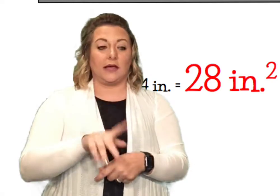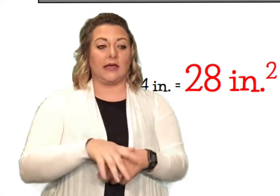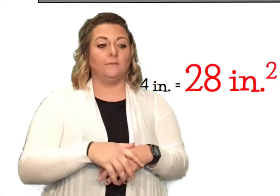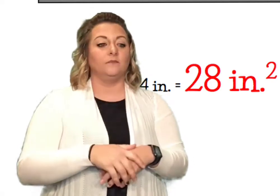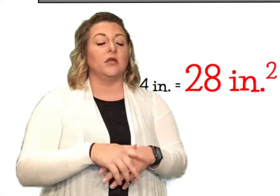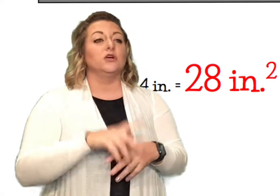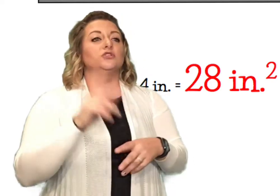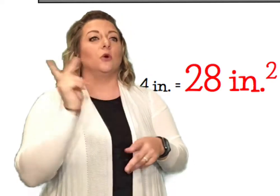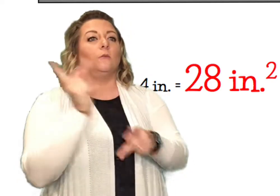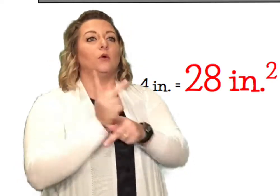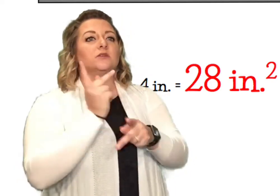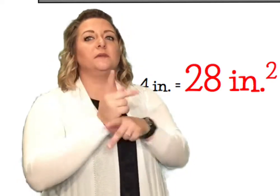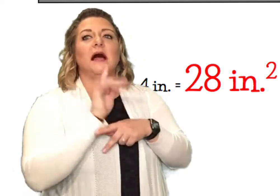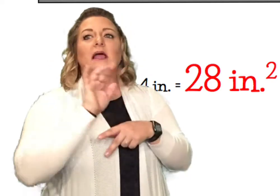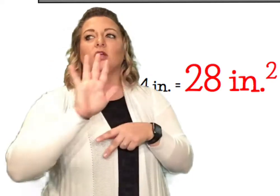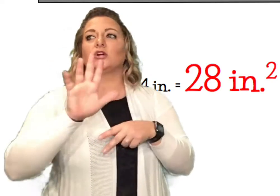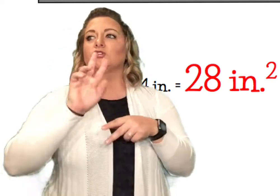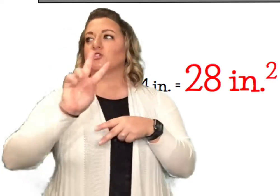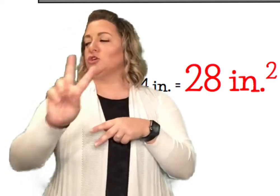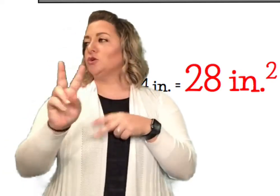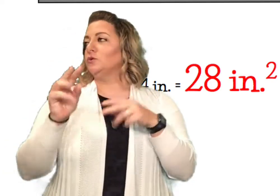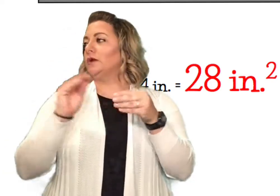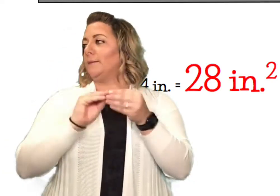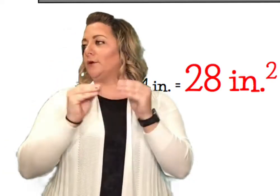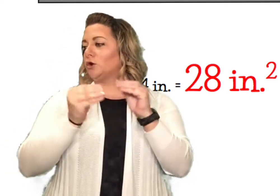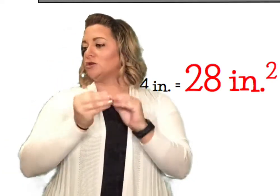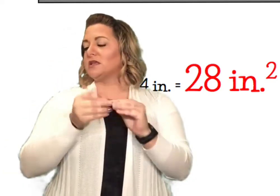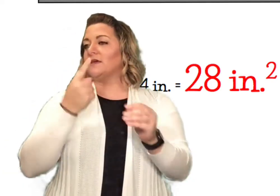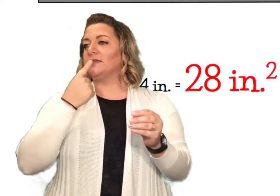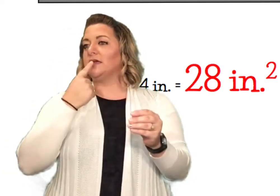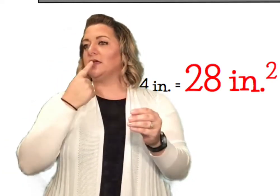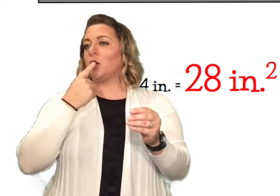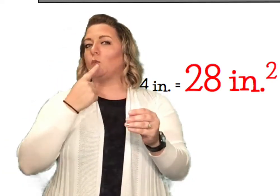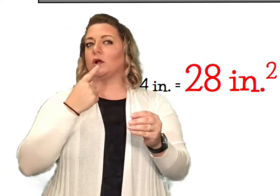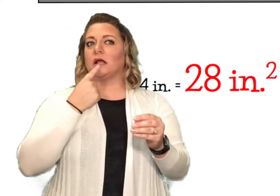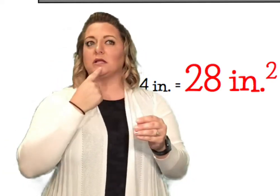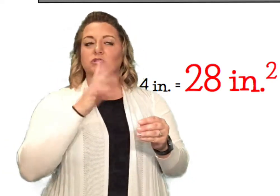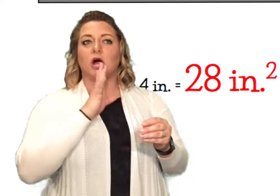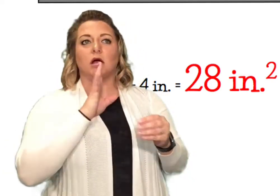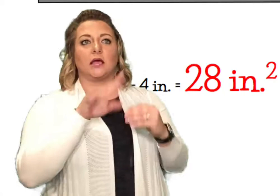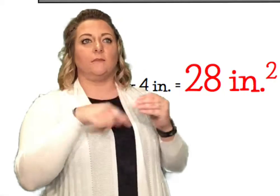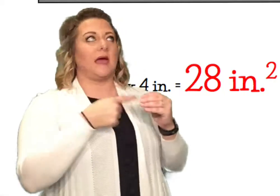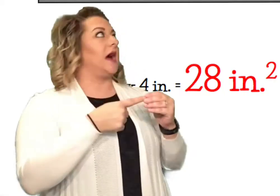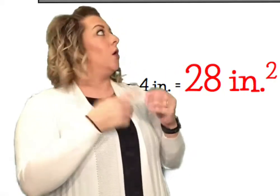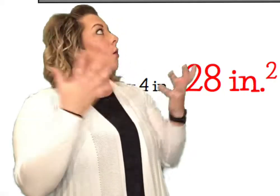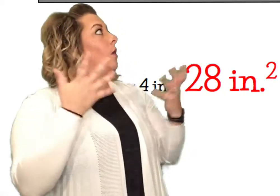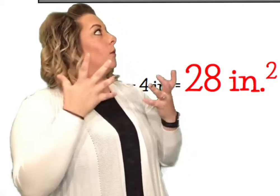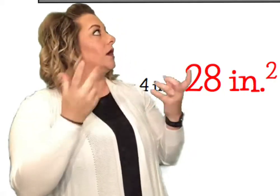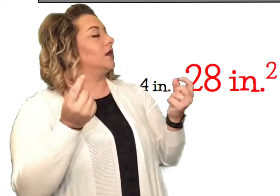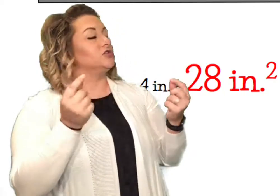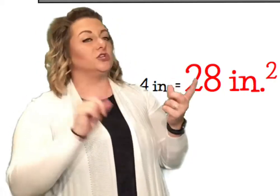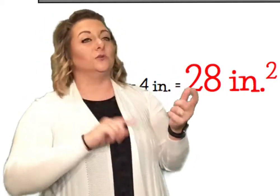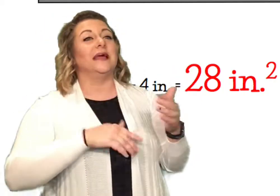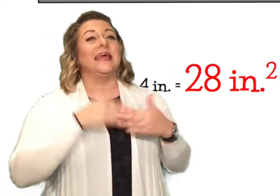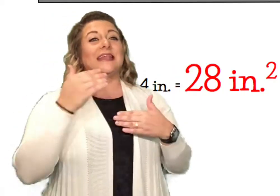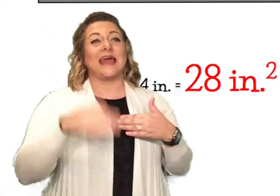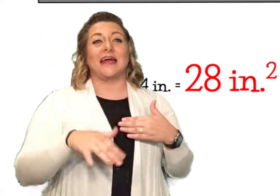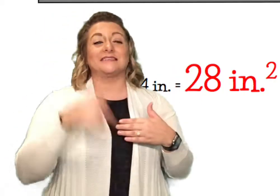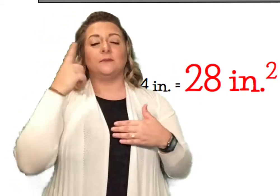okay? So multiply your two numbers, and then we're gonna talk about what we're gonna do next,